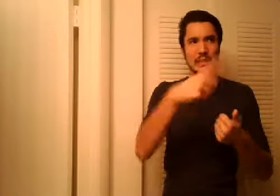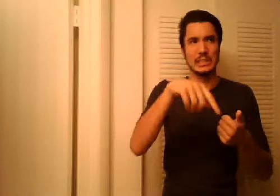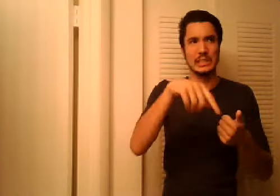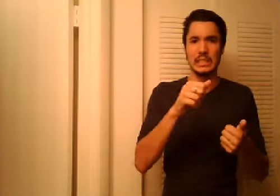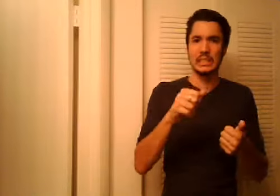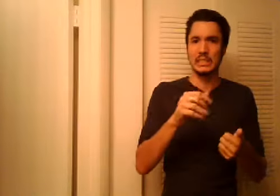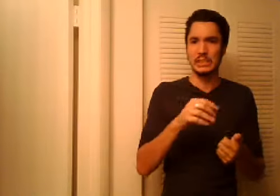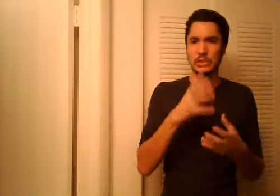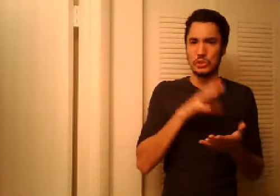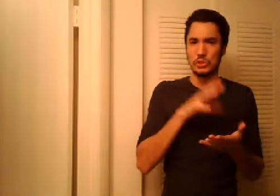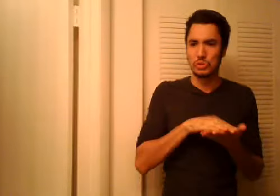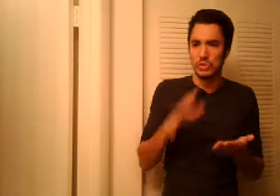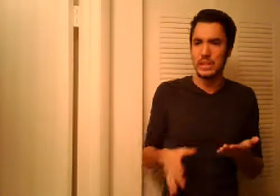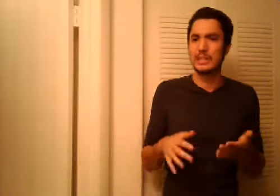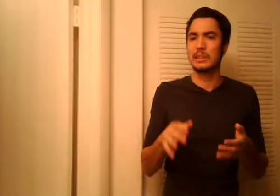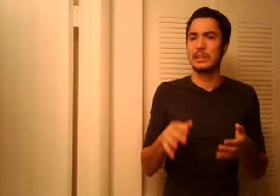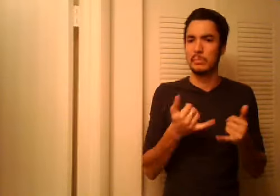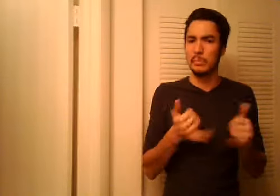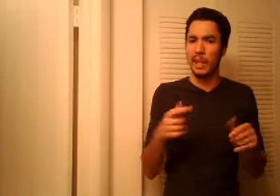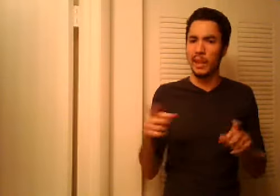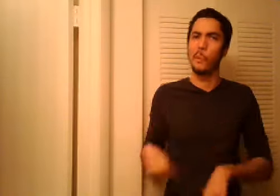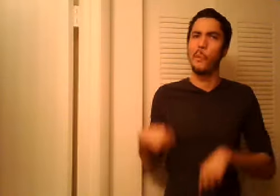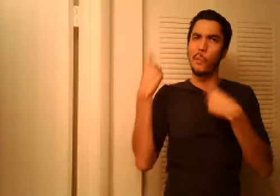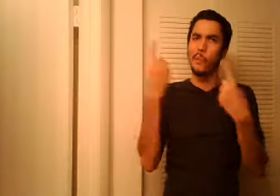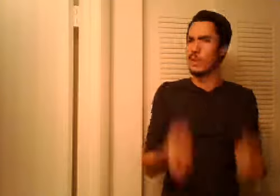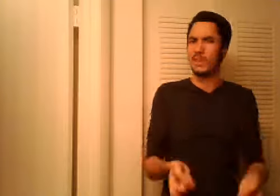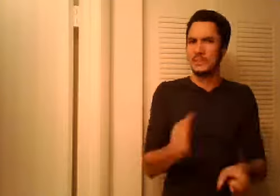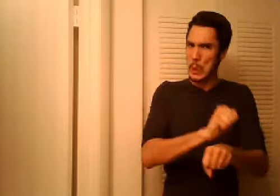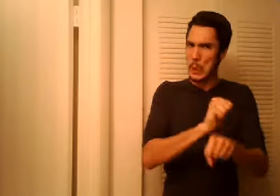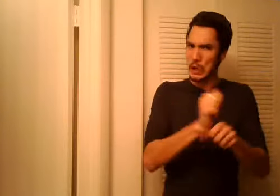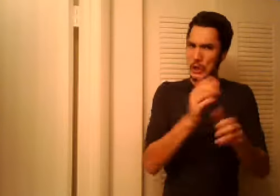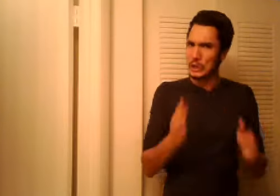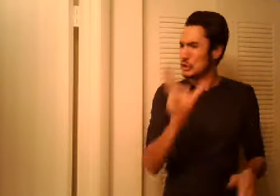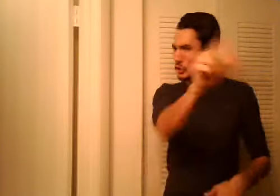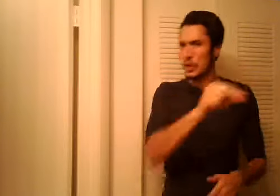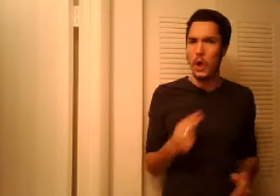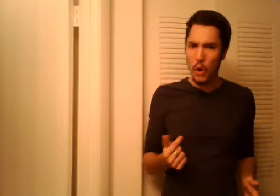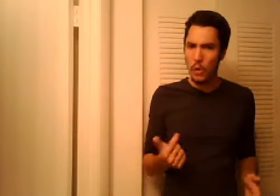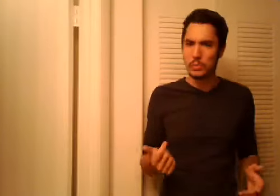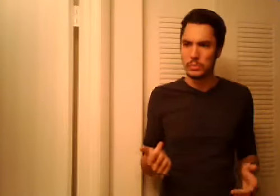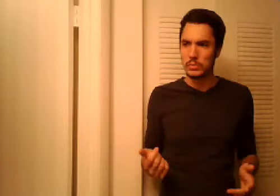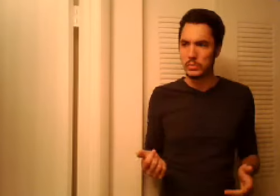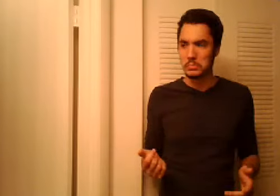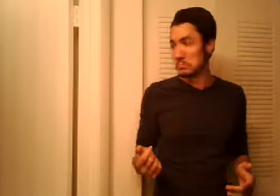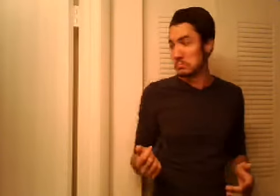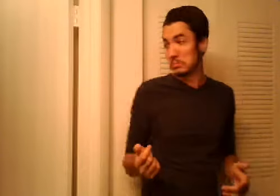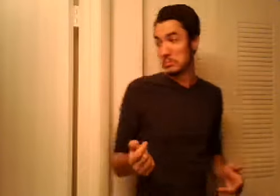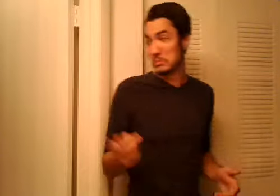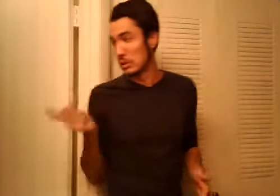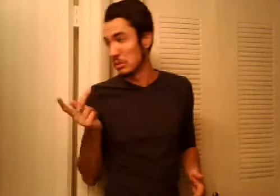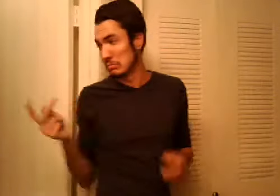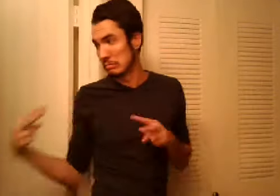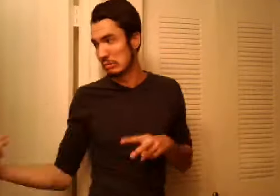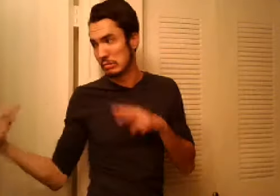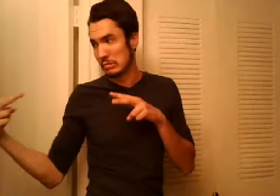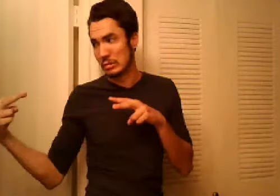been doing it their whole life. They don't see themselves as a labor, right? And we just kind of looked at each other and went, oh my God. Like, if you